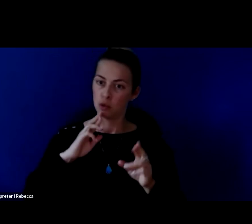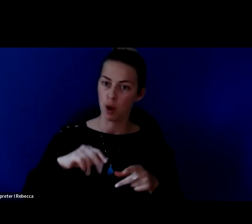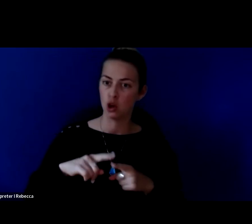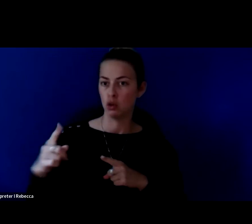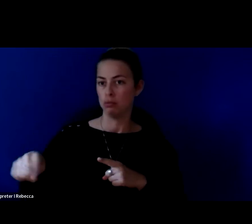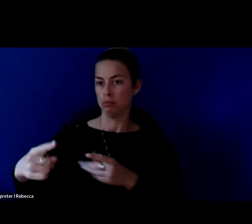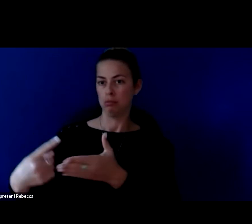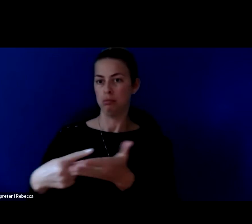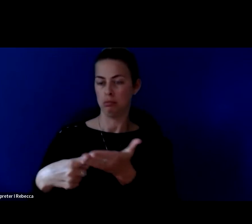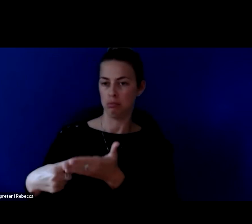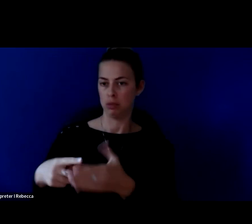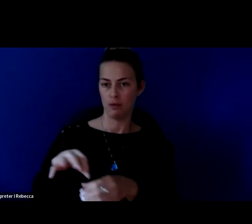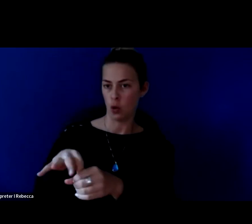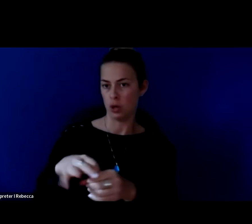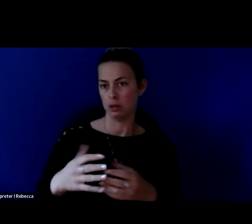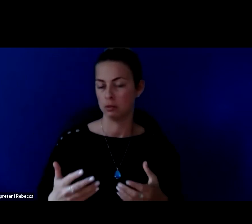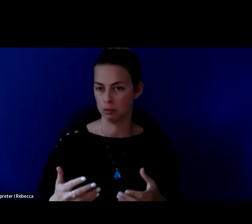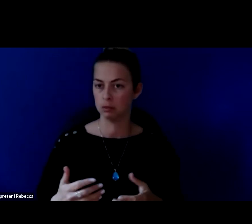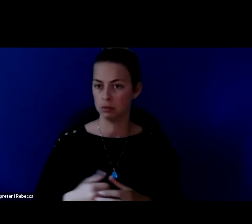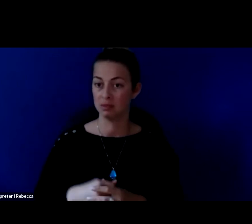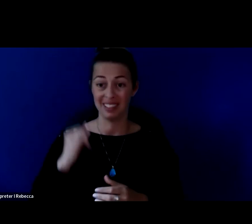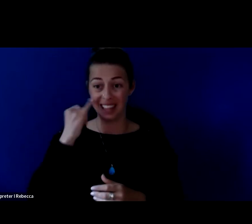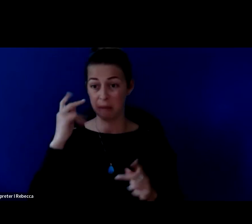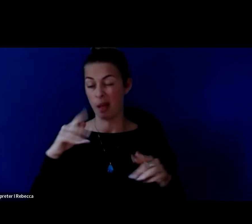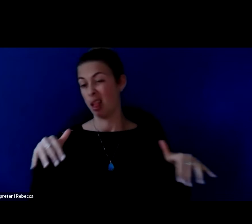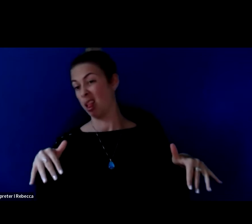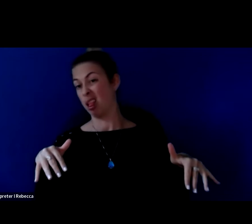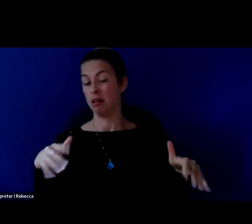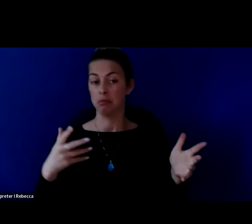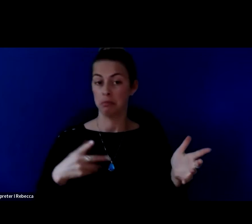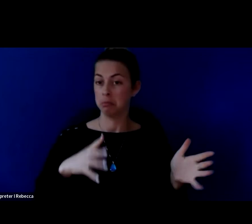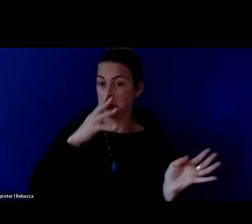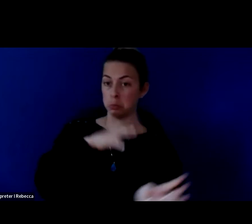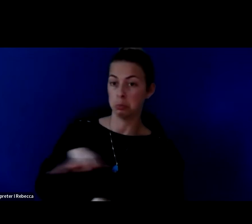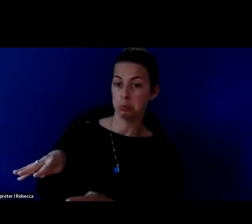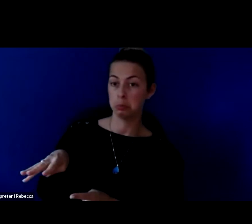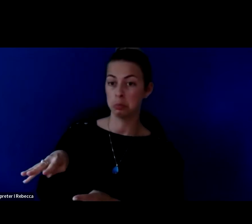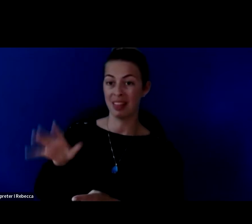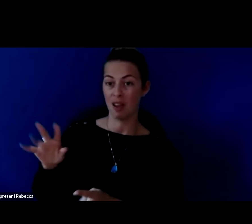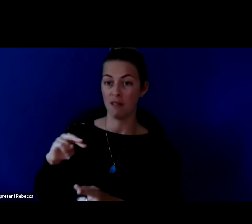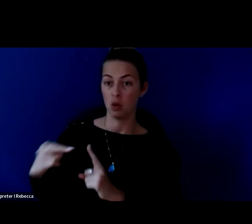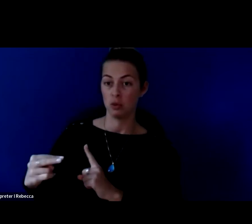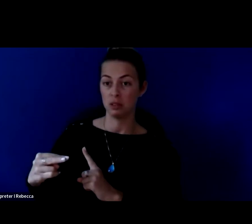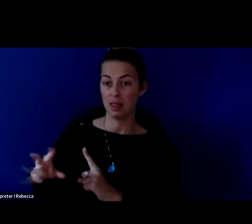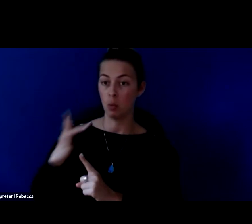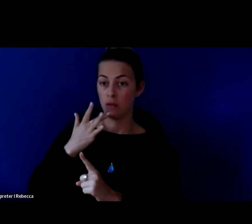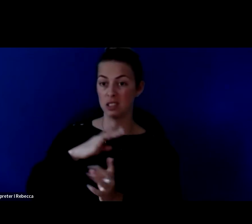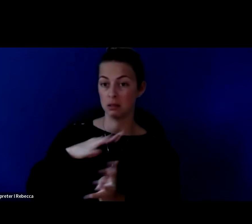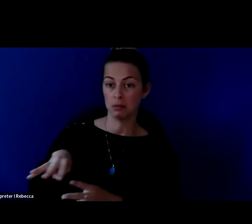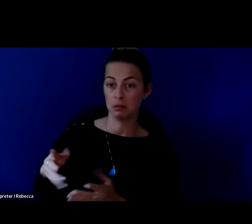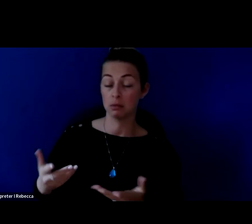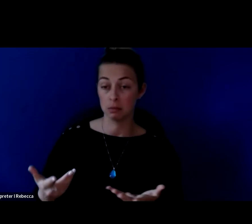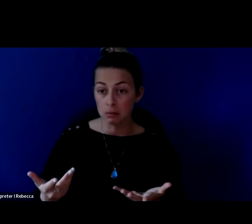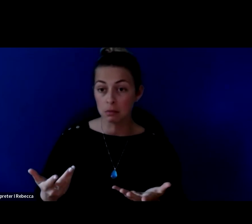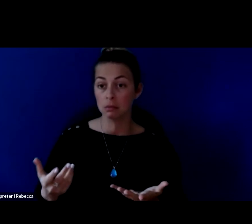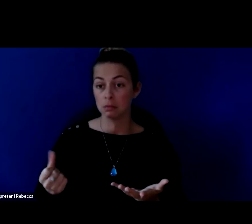if folks are not engaged, then those issues are just completely ignored or viewed as irrelevant. And so all those things kind of go together. So at the